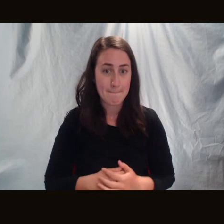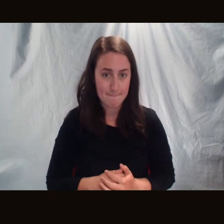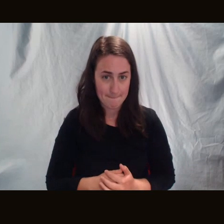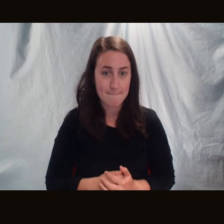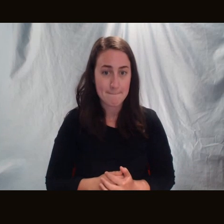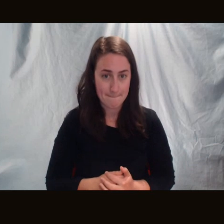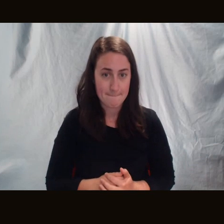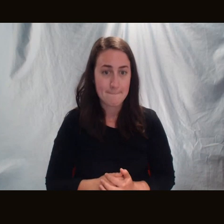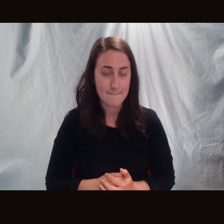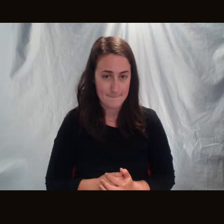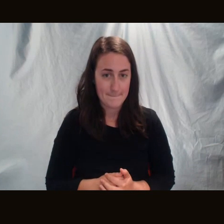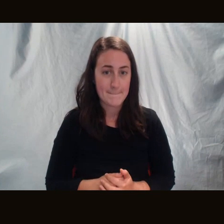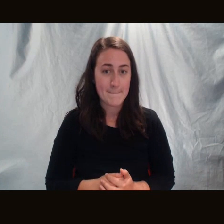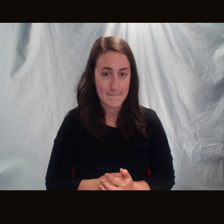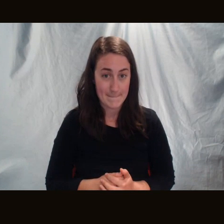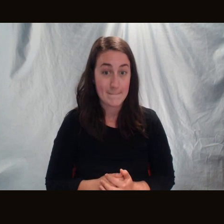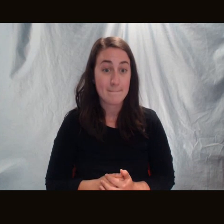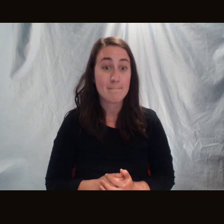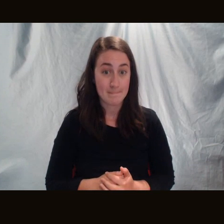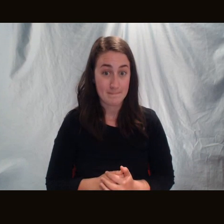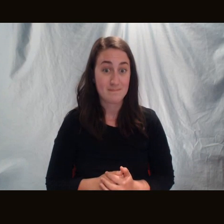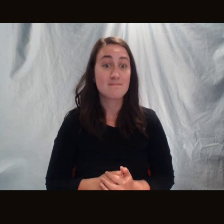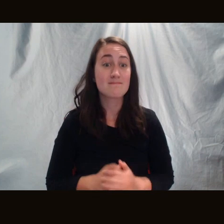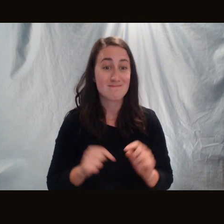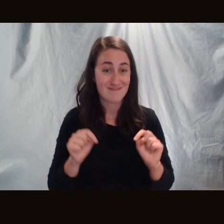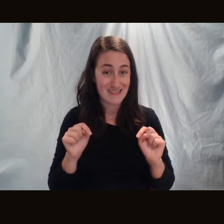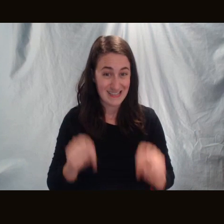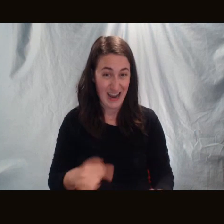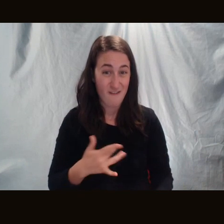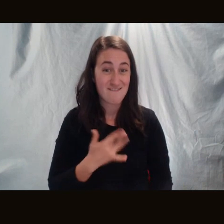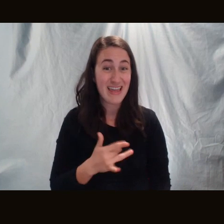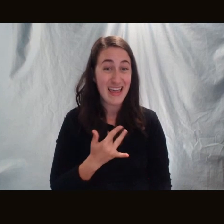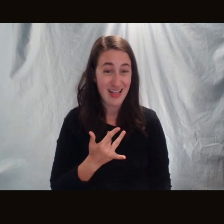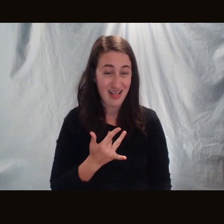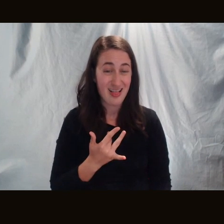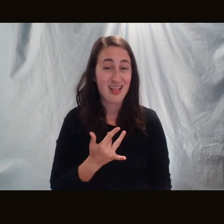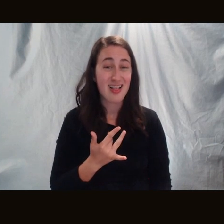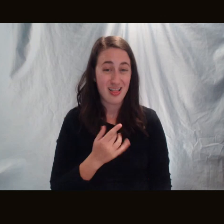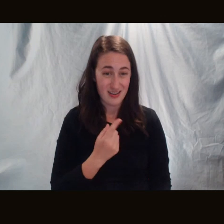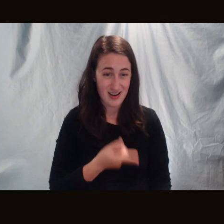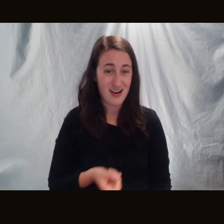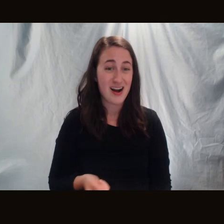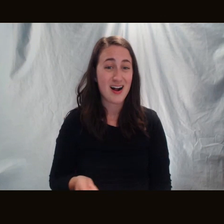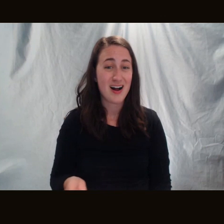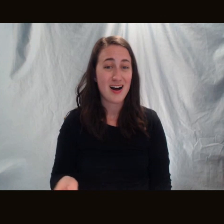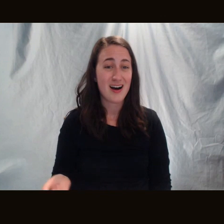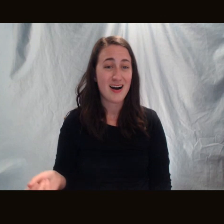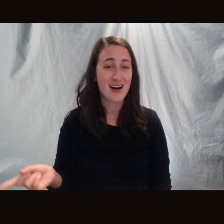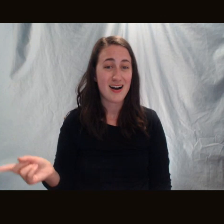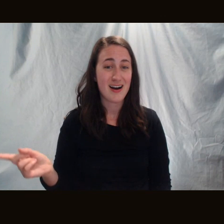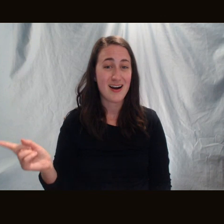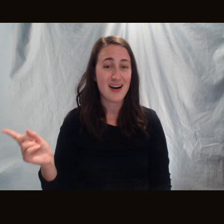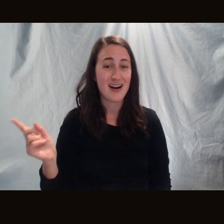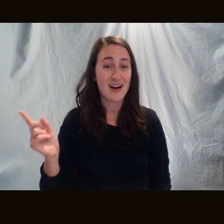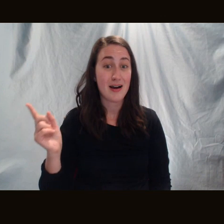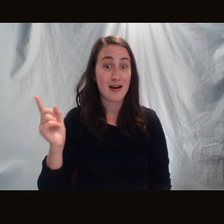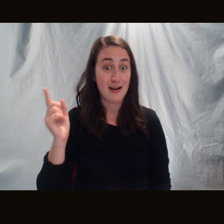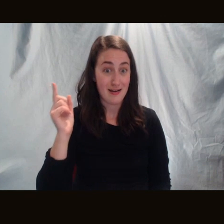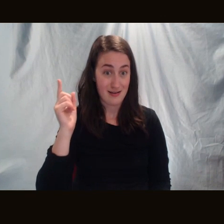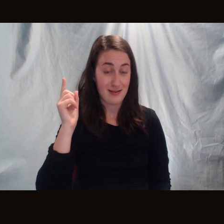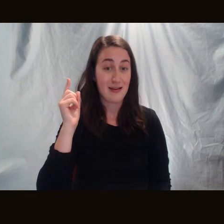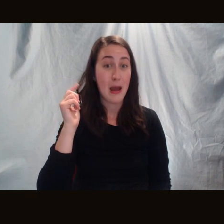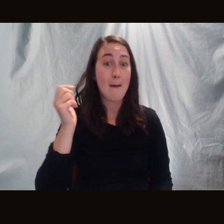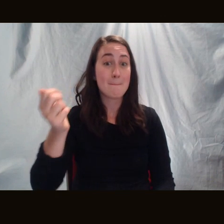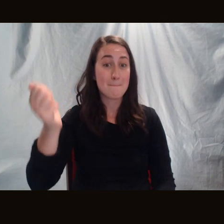The hands or arms get pushed down towards the floor. You feel that momentum. Arms straight, bend at the elbow, behind